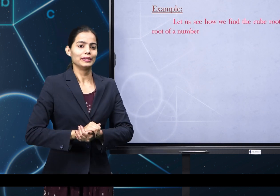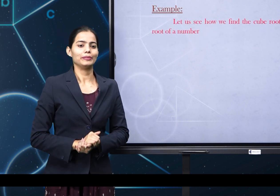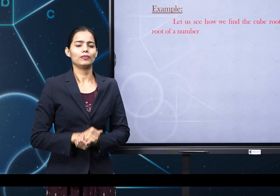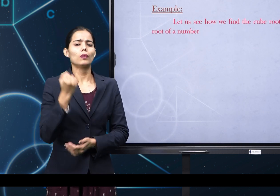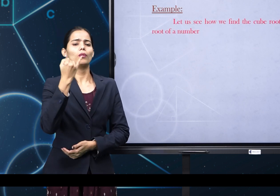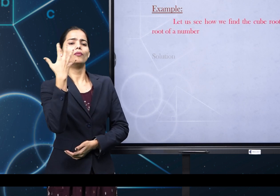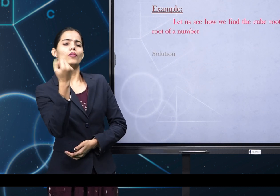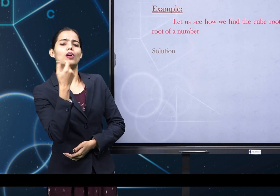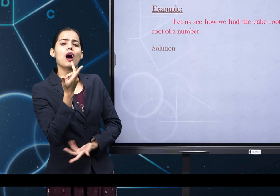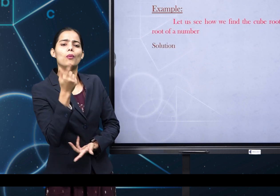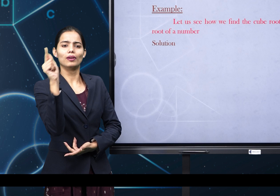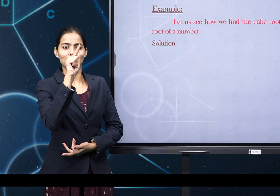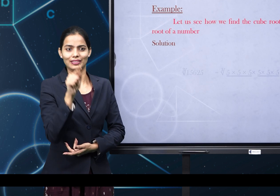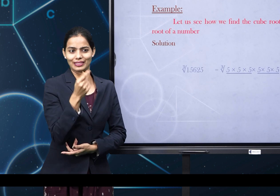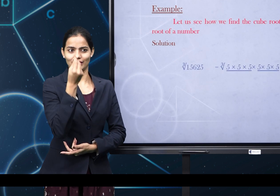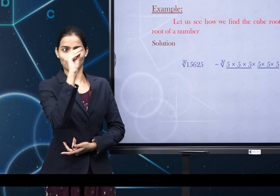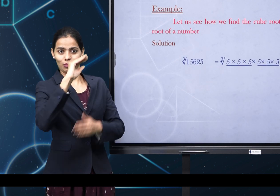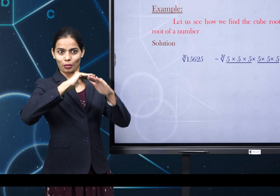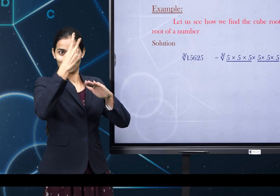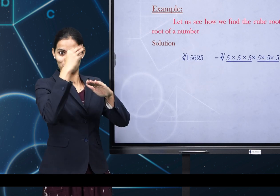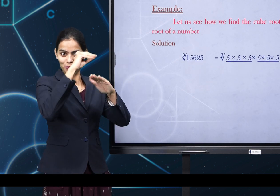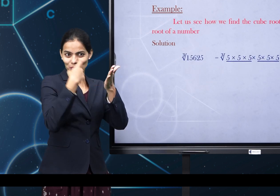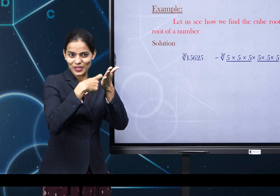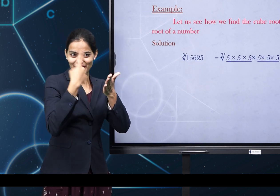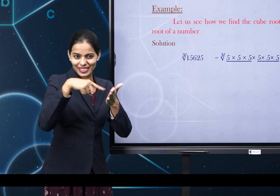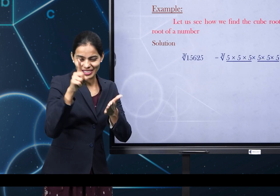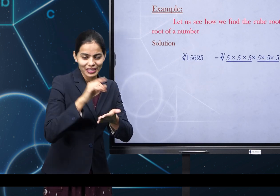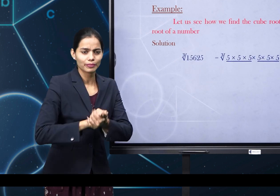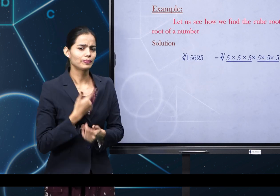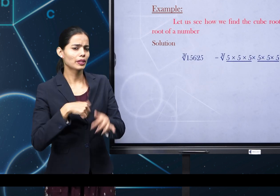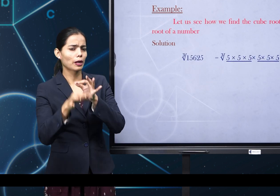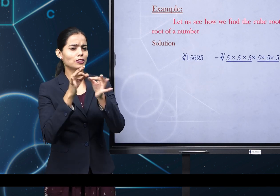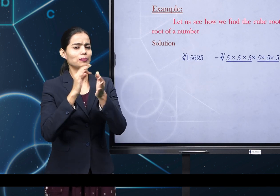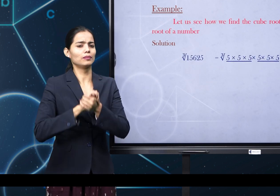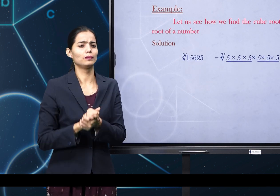15,625. Finding cube root of a number. Cube root